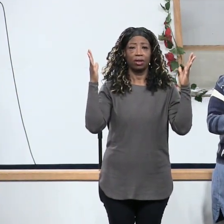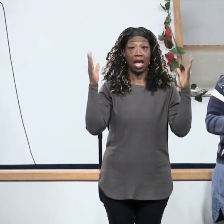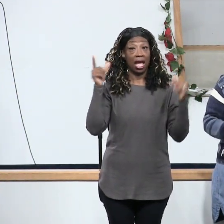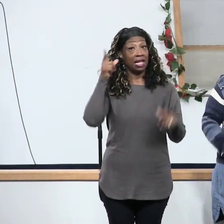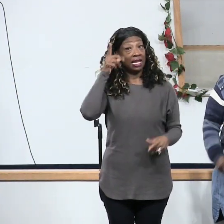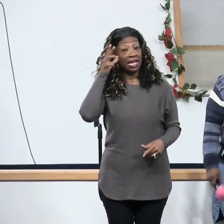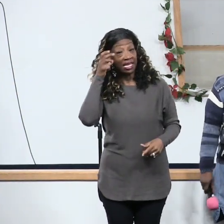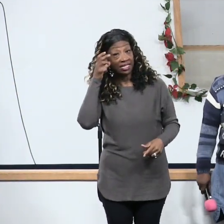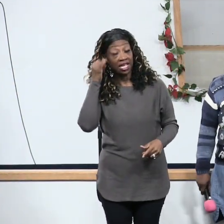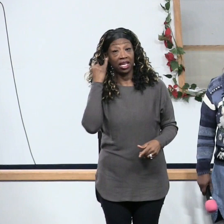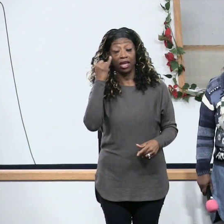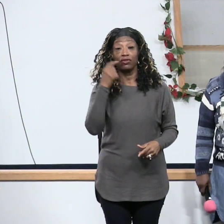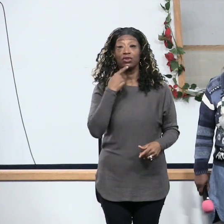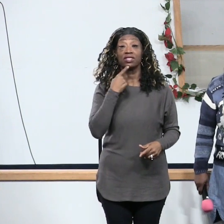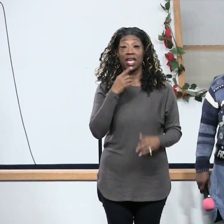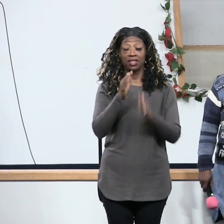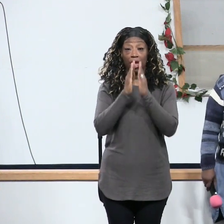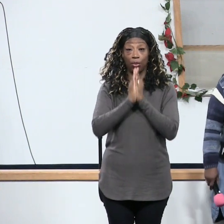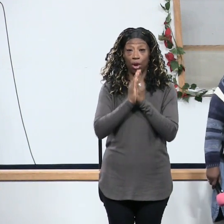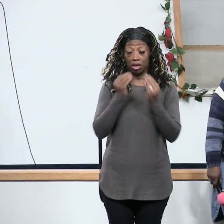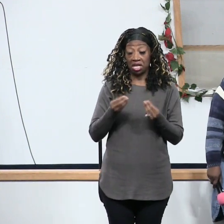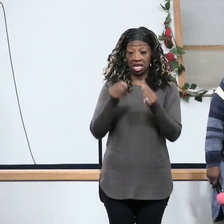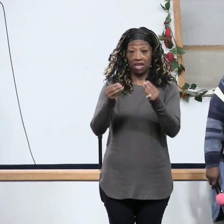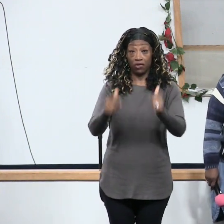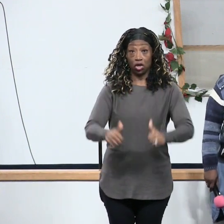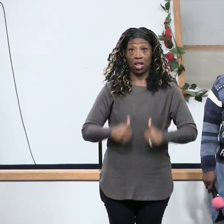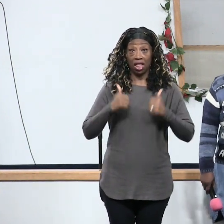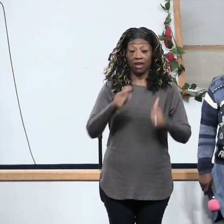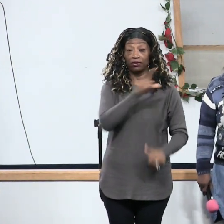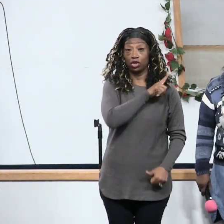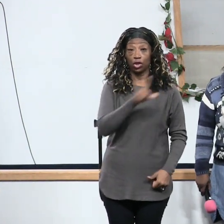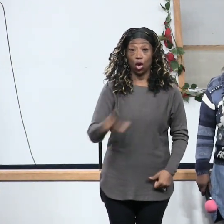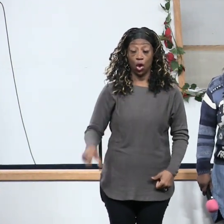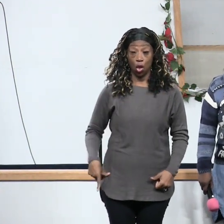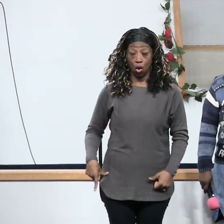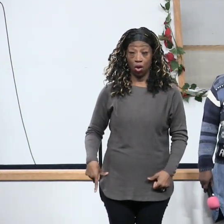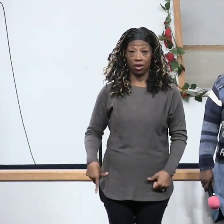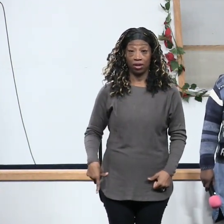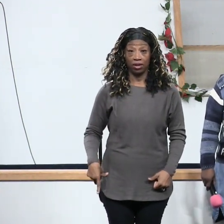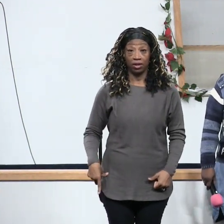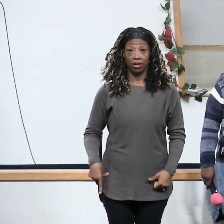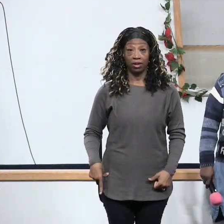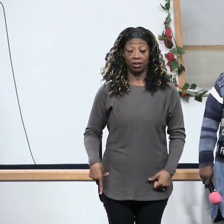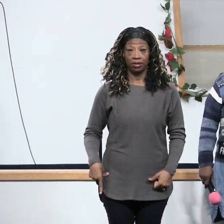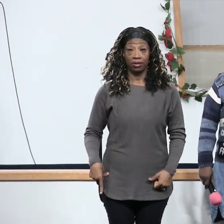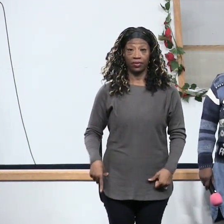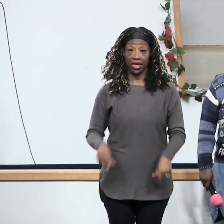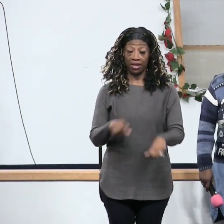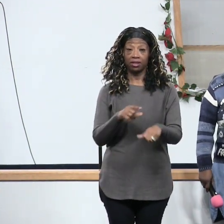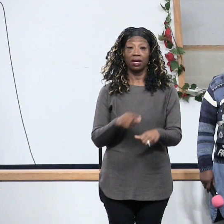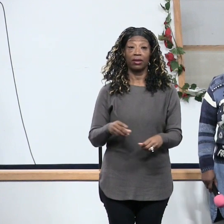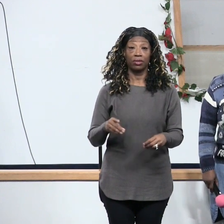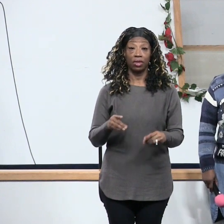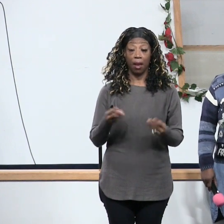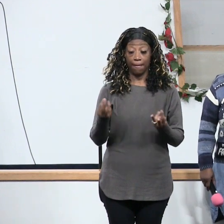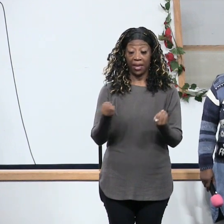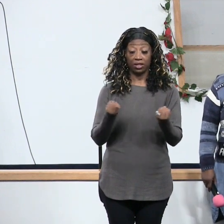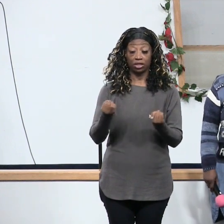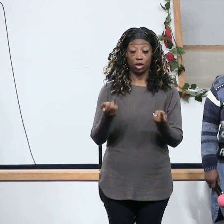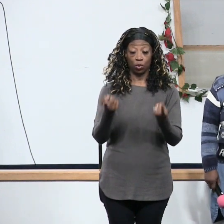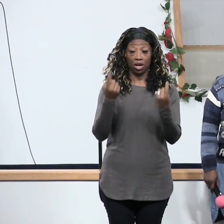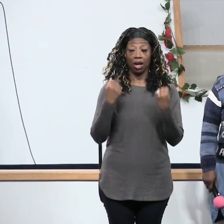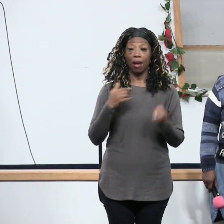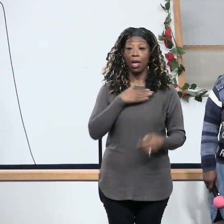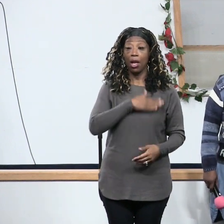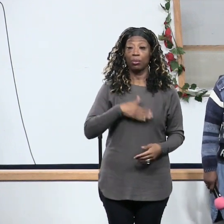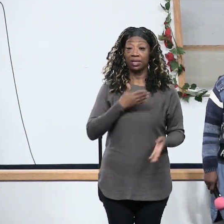Listen, if you said that prayer with me, giving your life to the Lord, in a moment, the ministers will be up here.